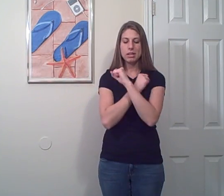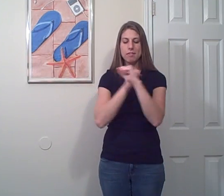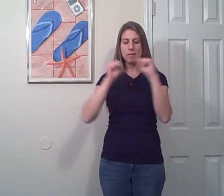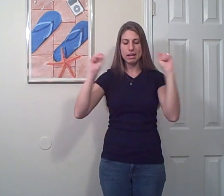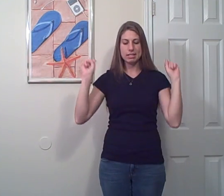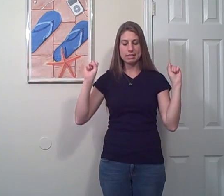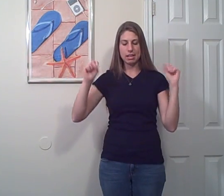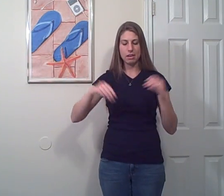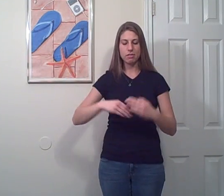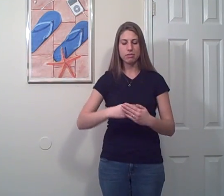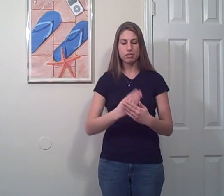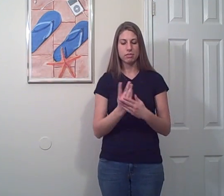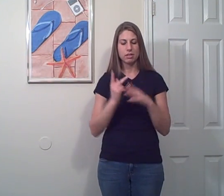of myself.